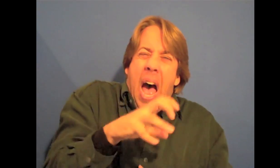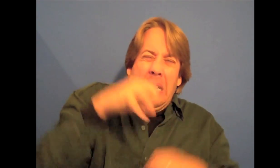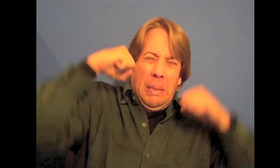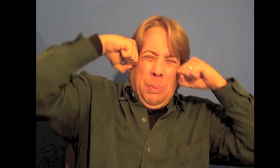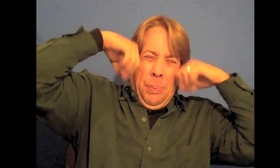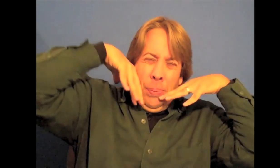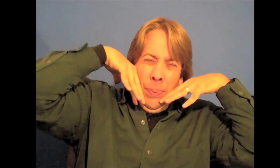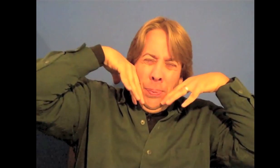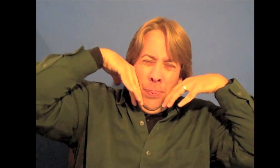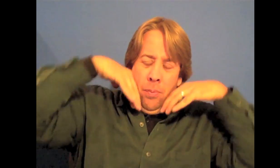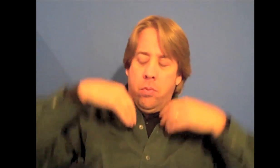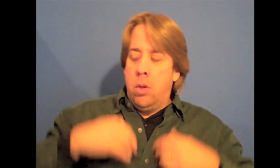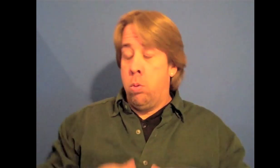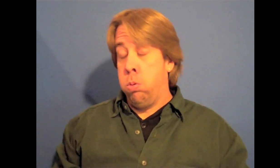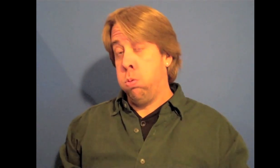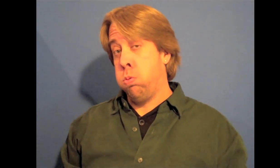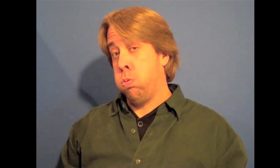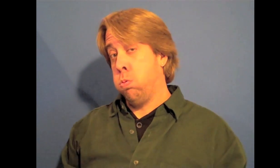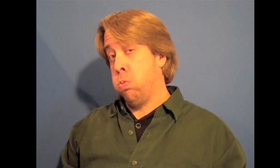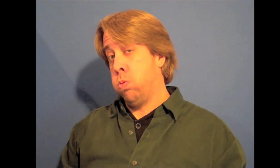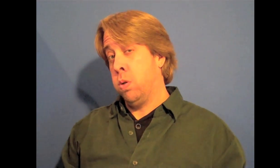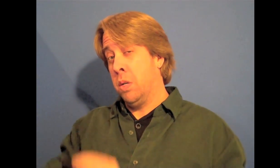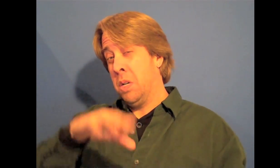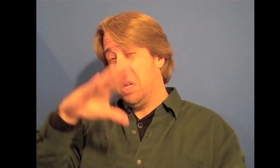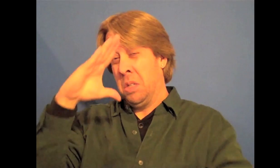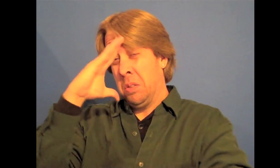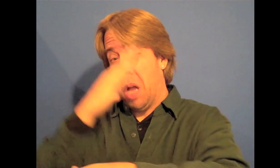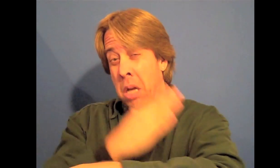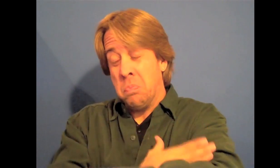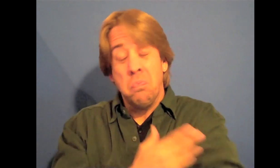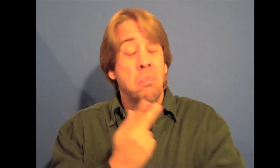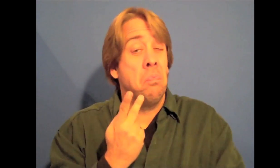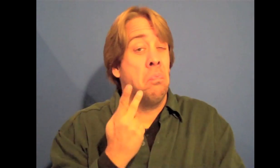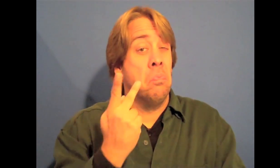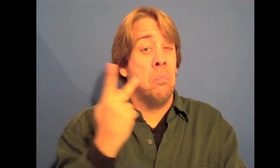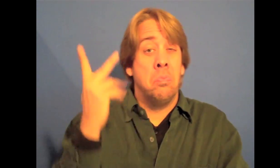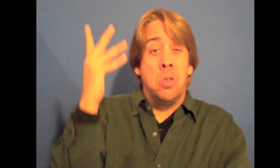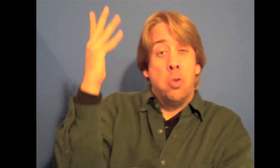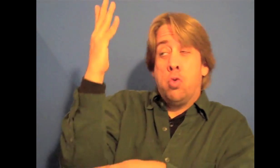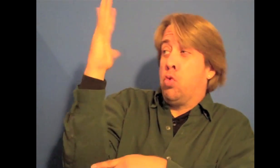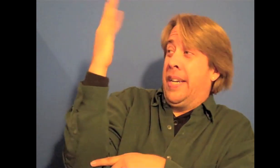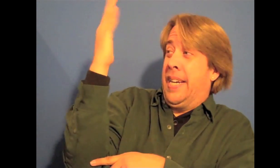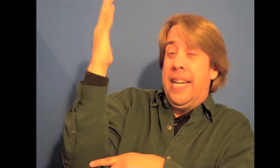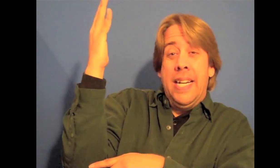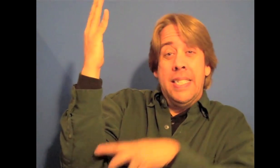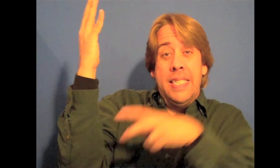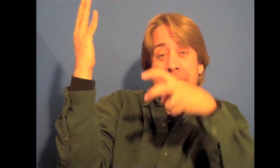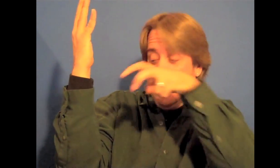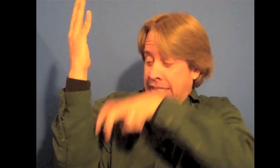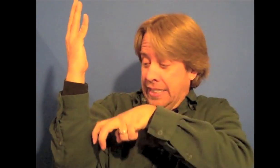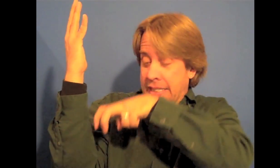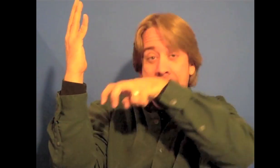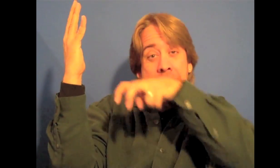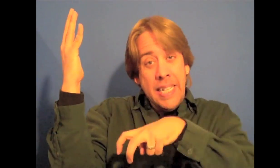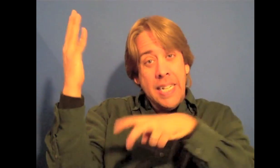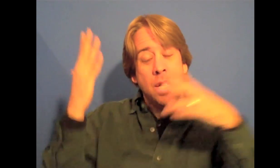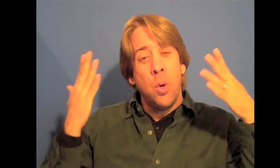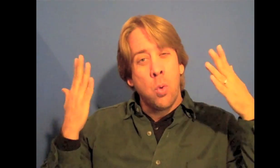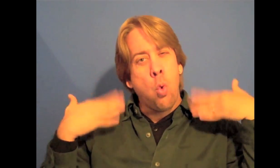Papa, what would you do if I was hot? We would rest under a